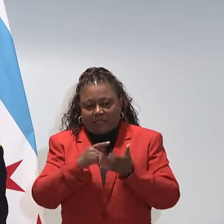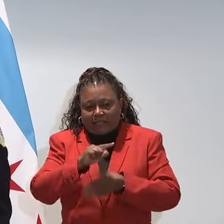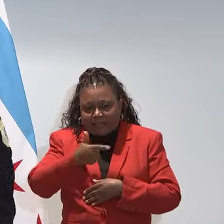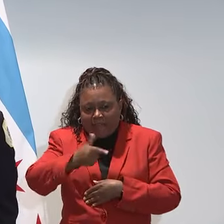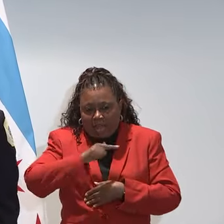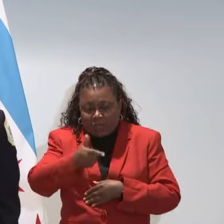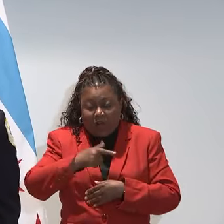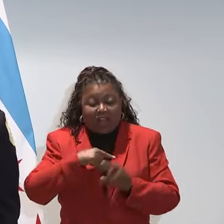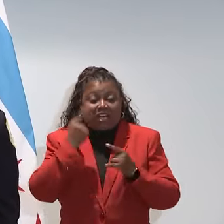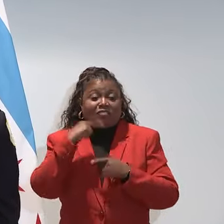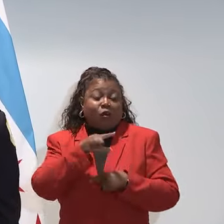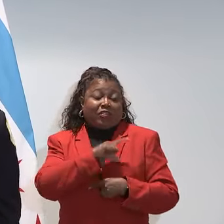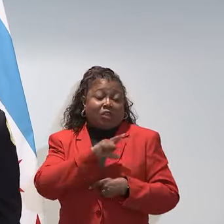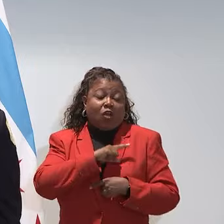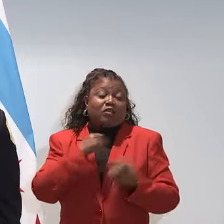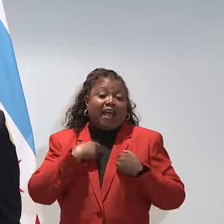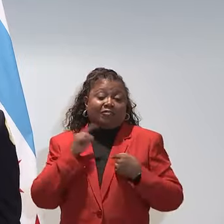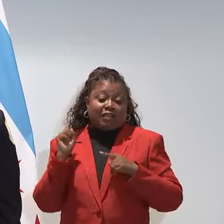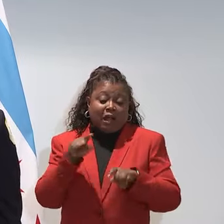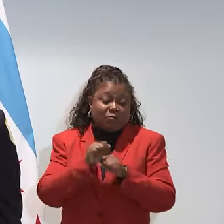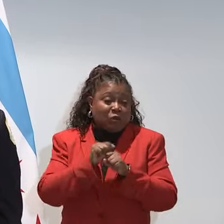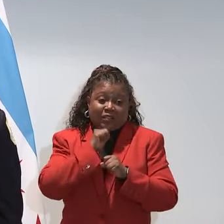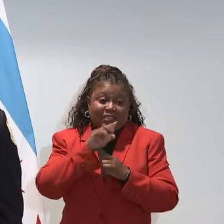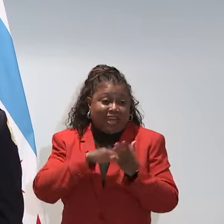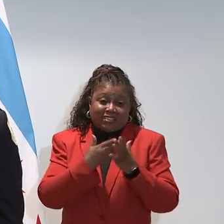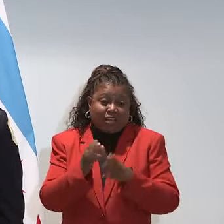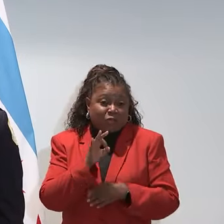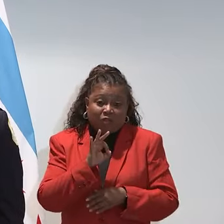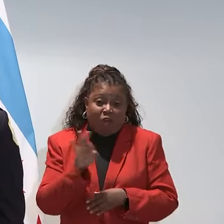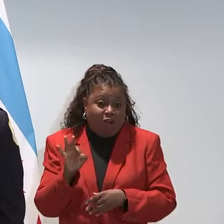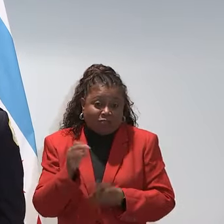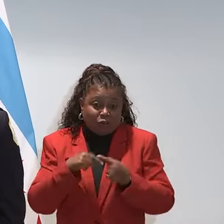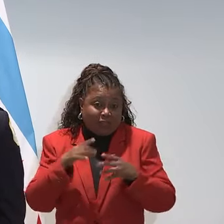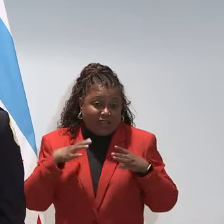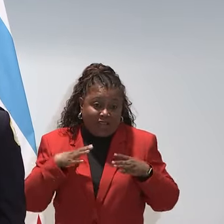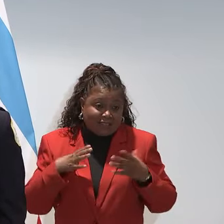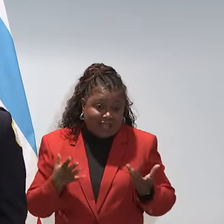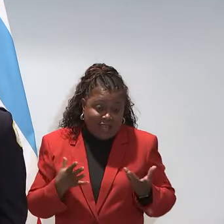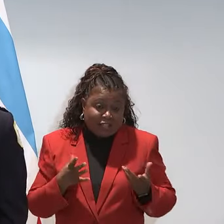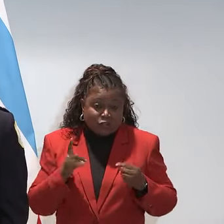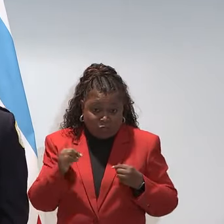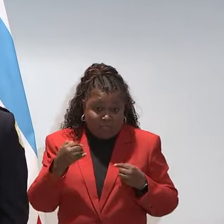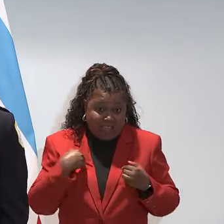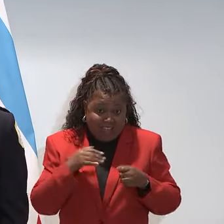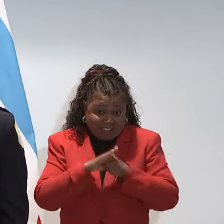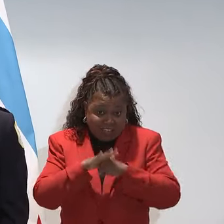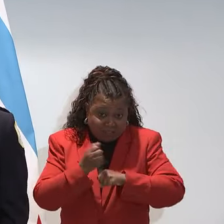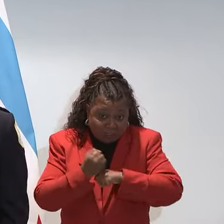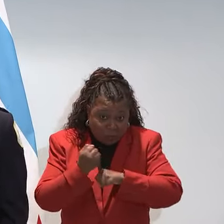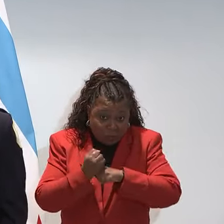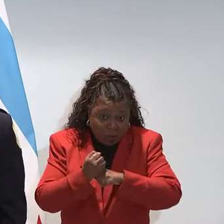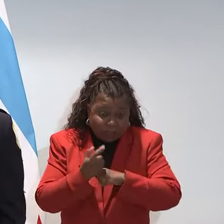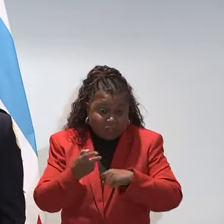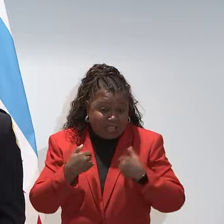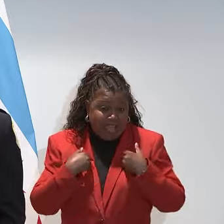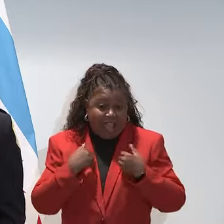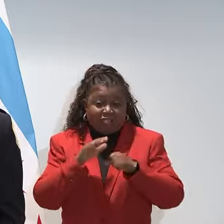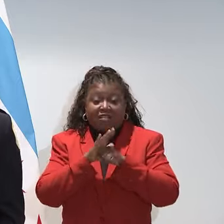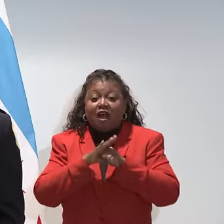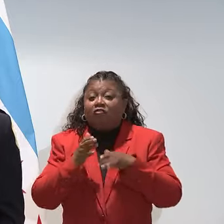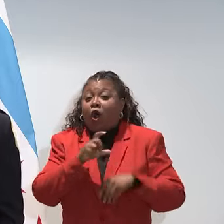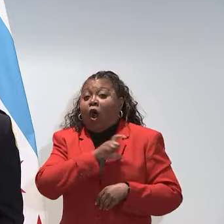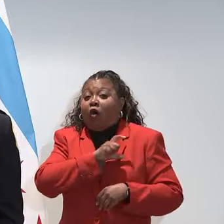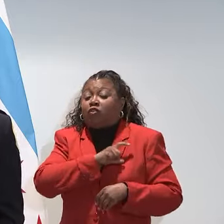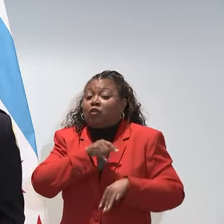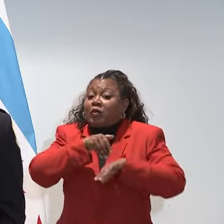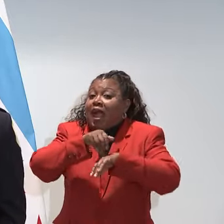dialogue. It's for the officers that have to come to work. They're not scheduled to be off during the holidays. Do they have enough support? Do they have enough